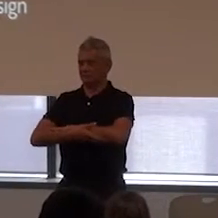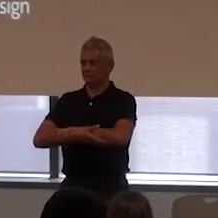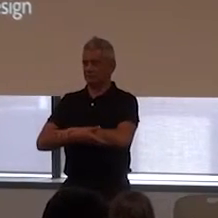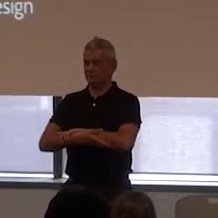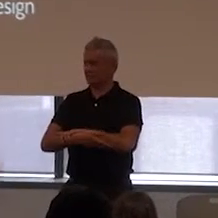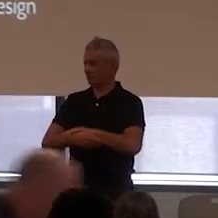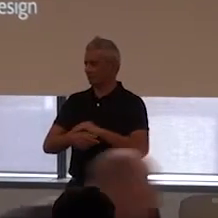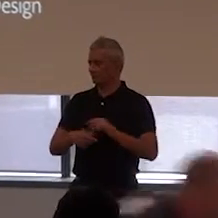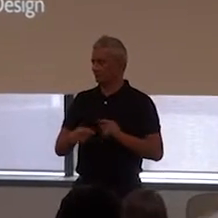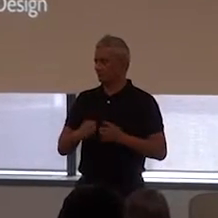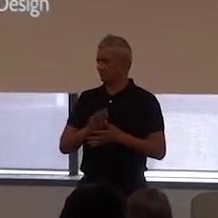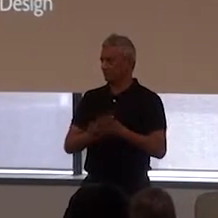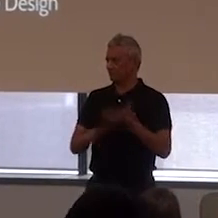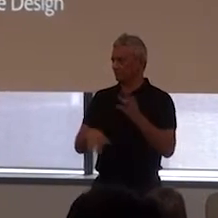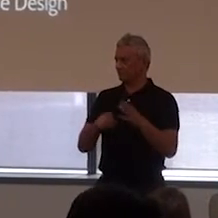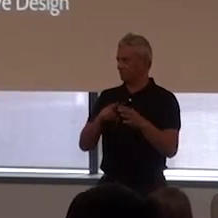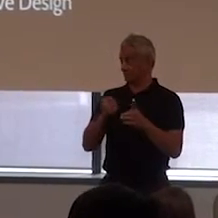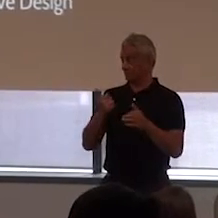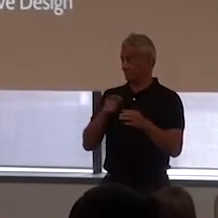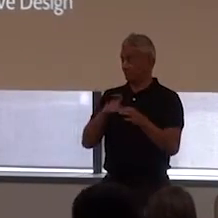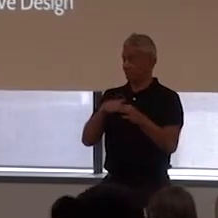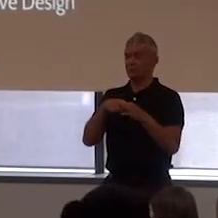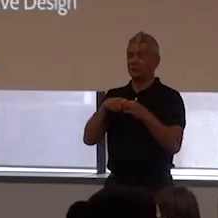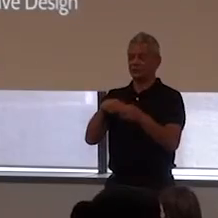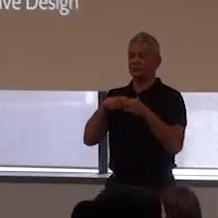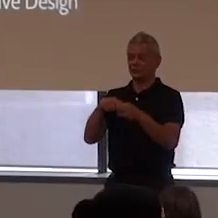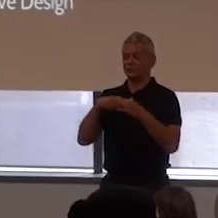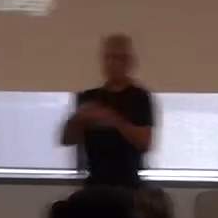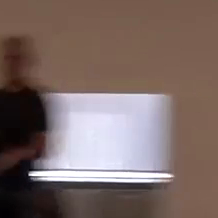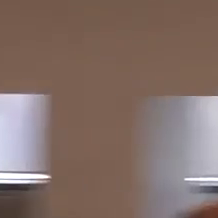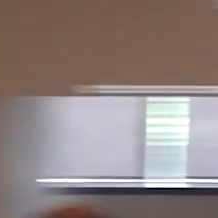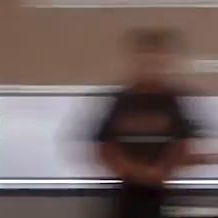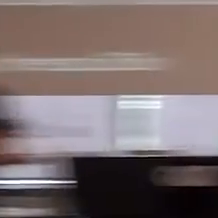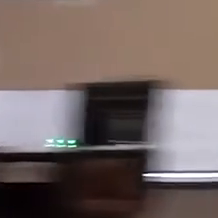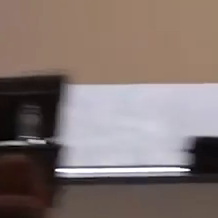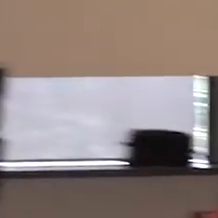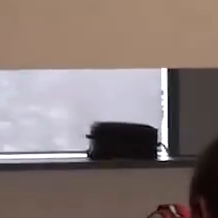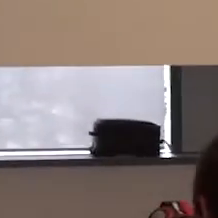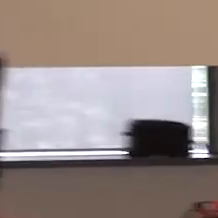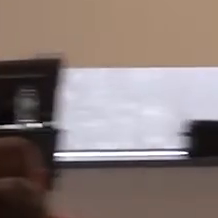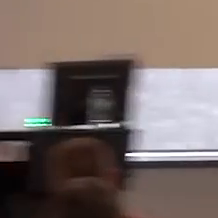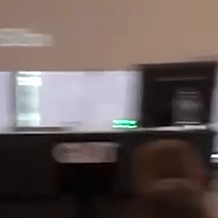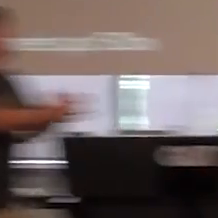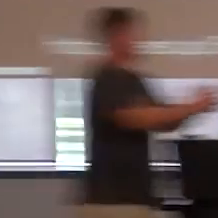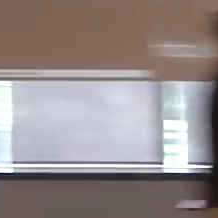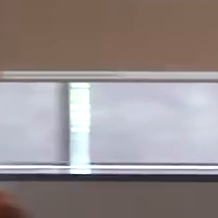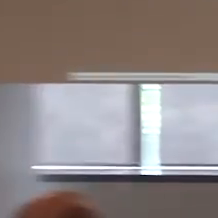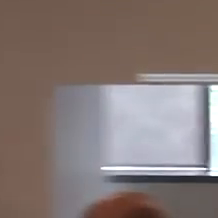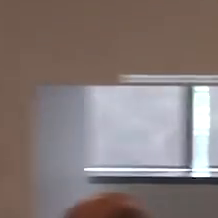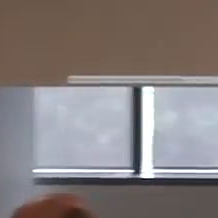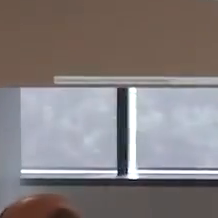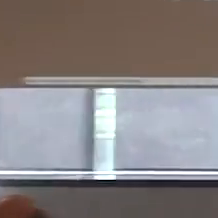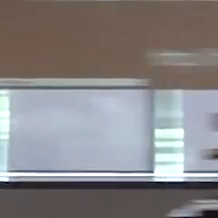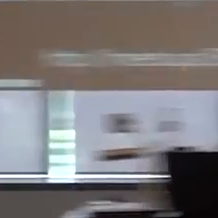Any questions for Sean? I dare not turn around, no. I've got a quick comment. Oh, yeah.